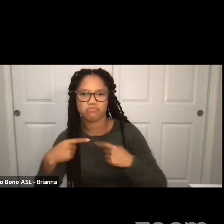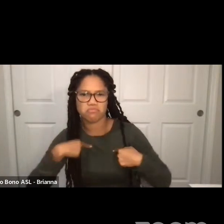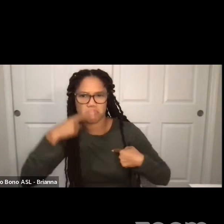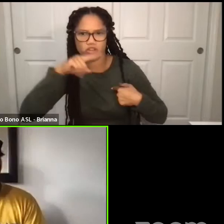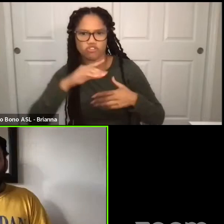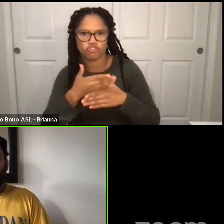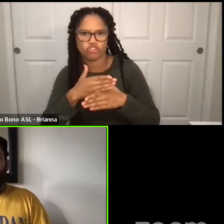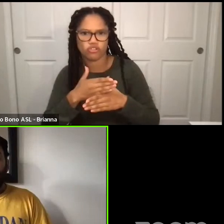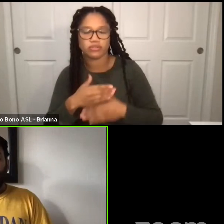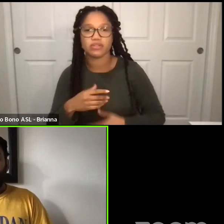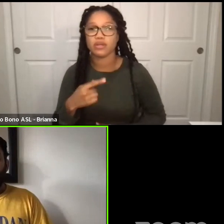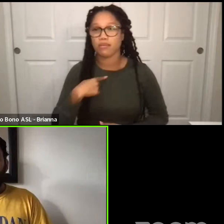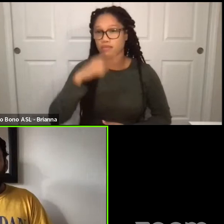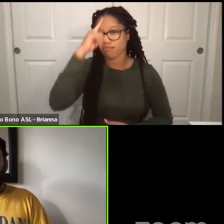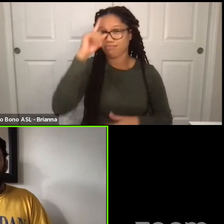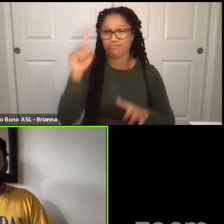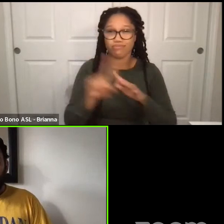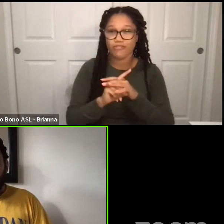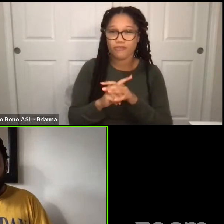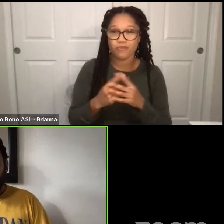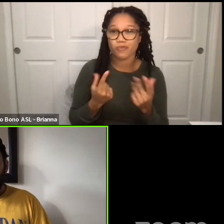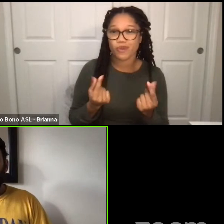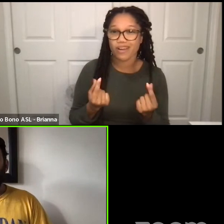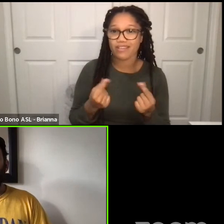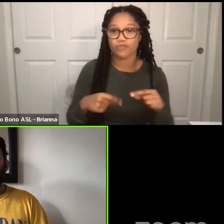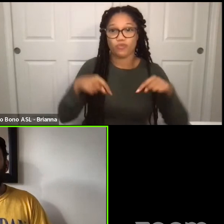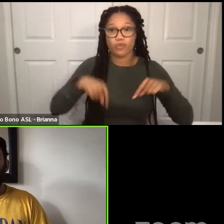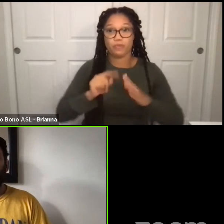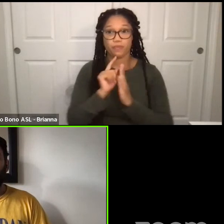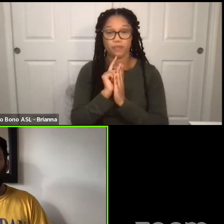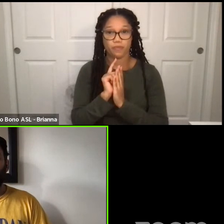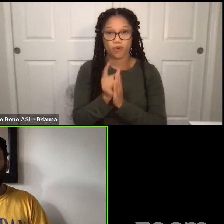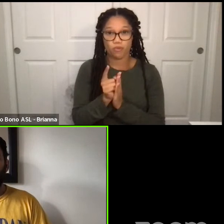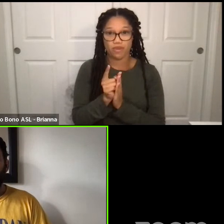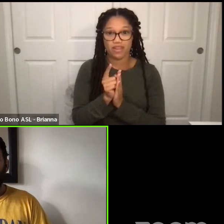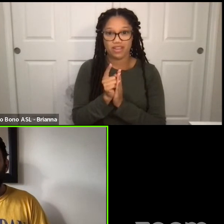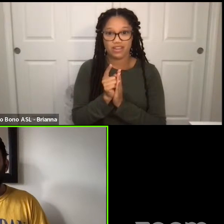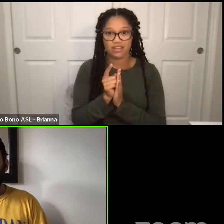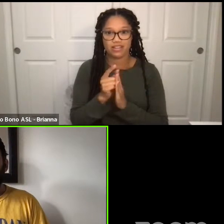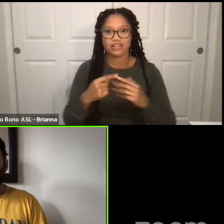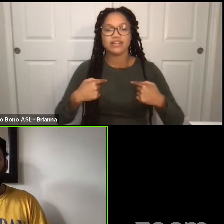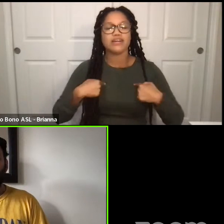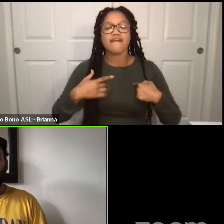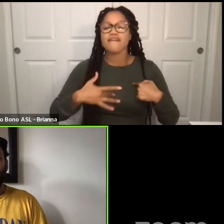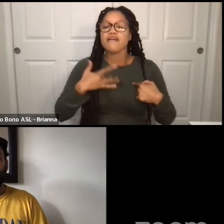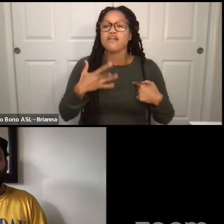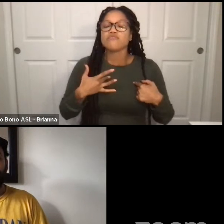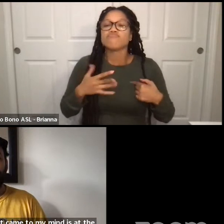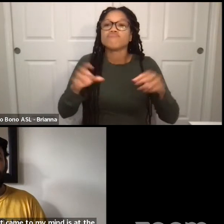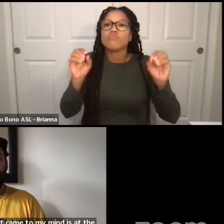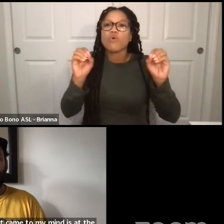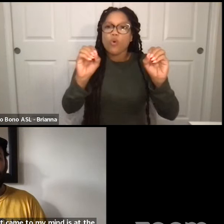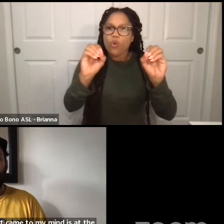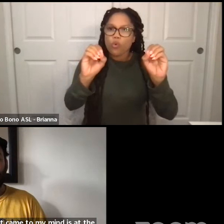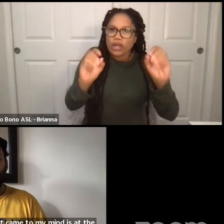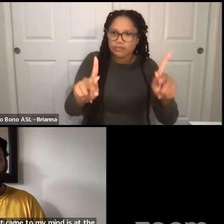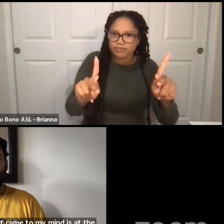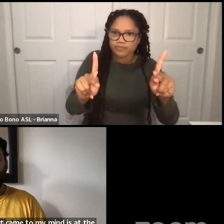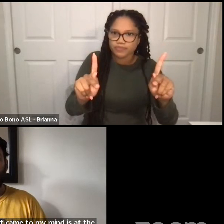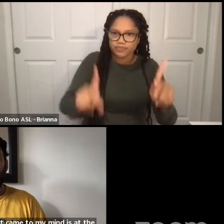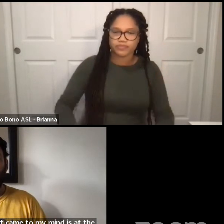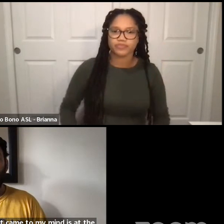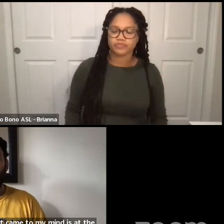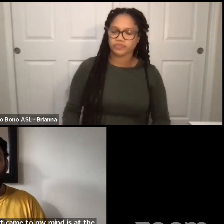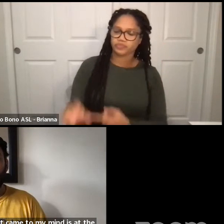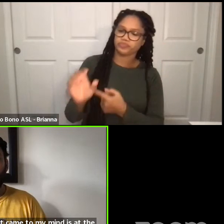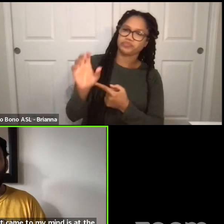Yeah, the first thing that came to my mind is, at the moment, incredibly okay. And